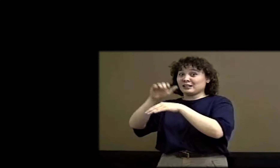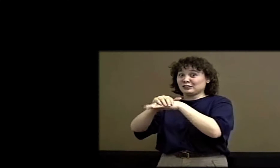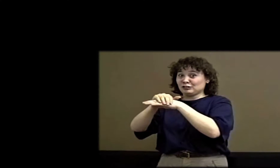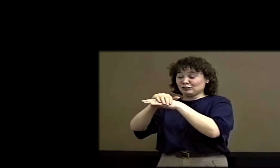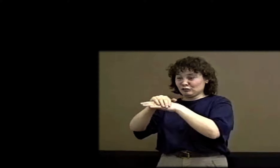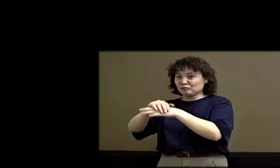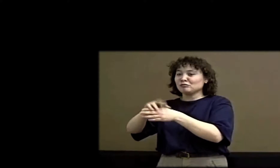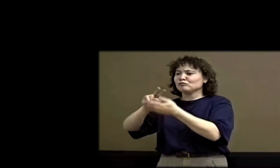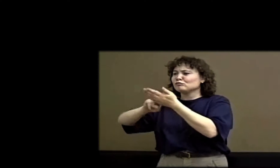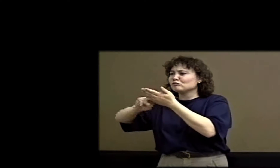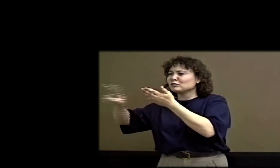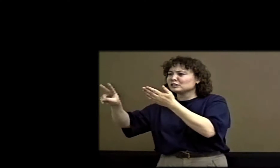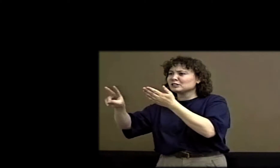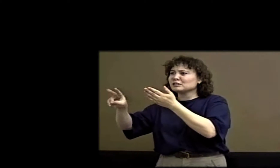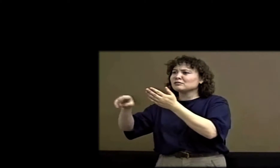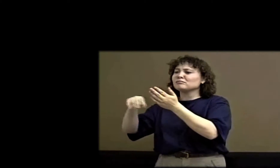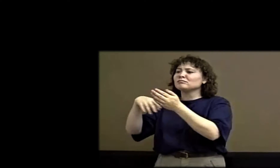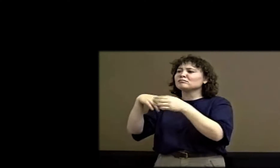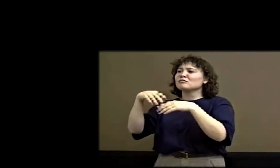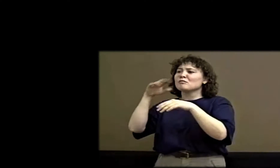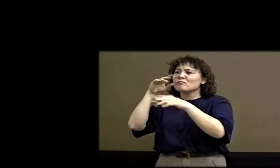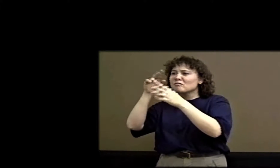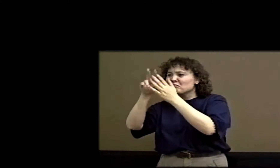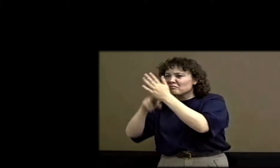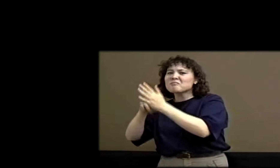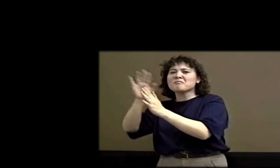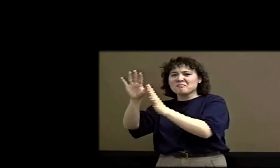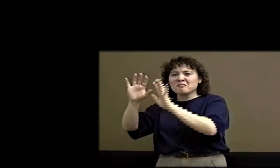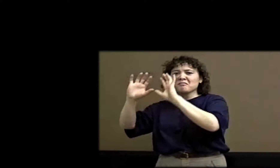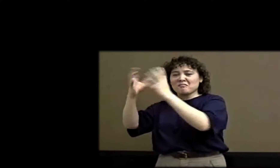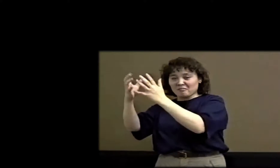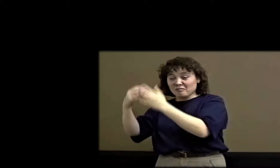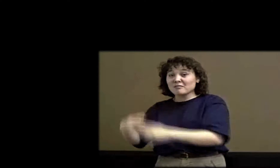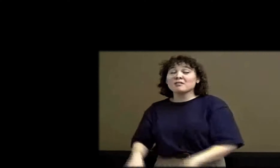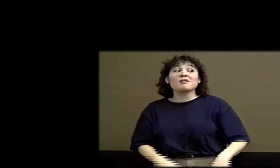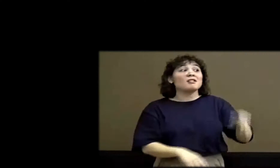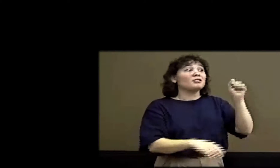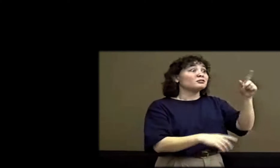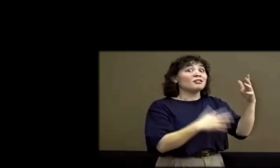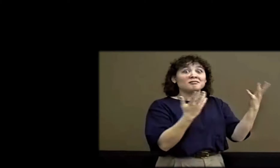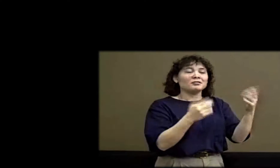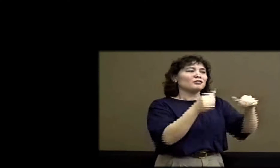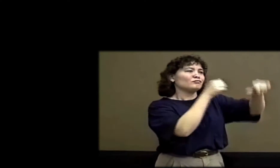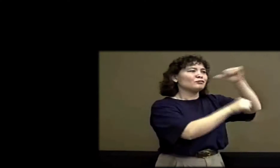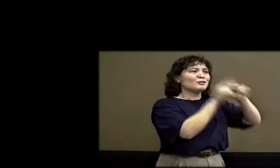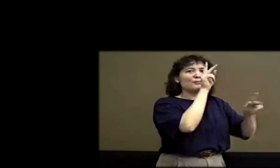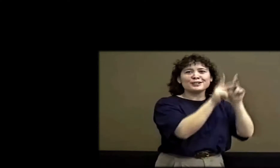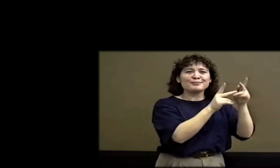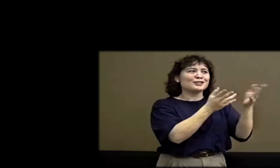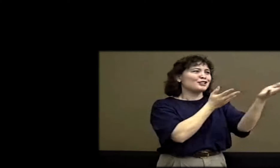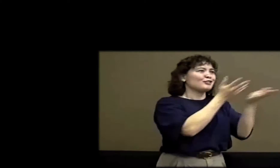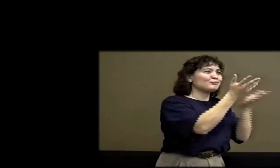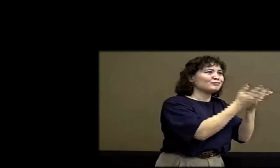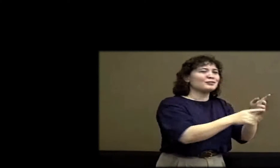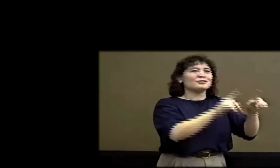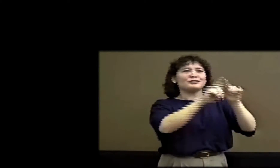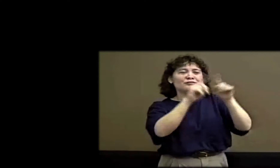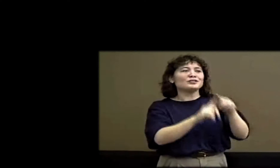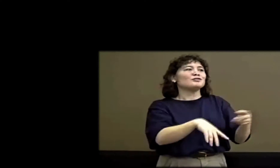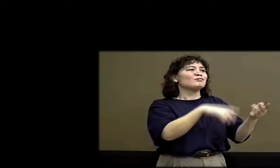I know two languages. I know how to sign in American Sign Language and how to read and write in English. I would use ASL when interacting with others, talking about